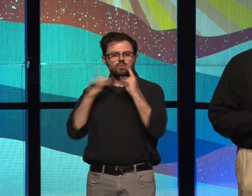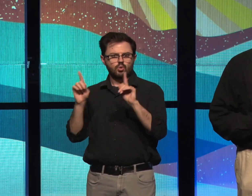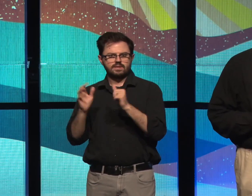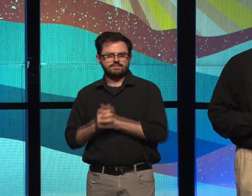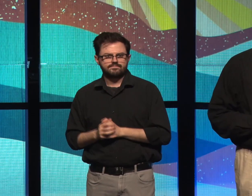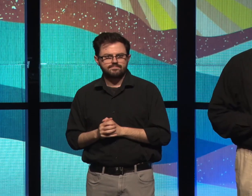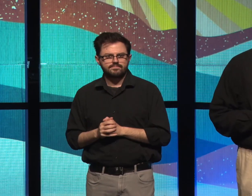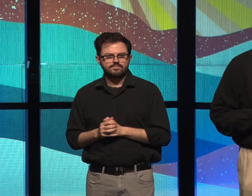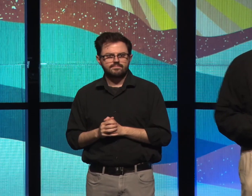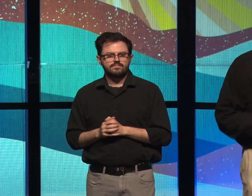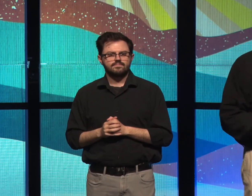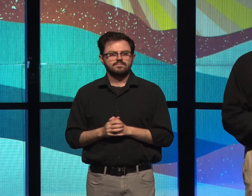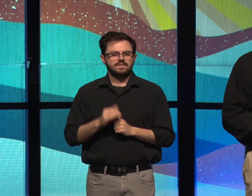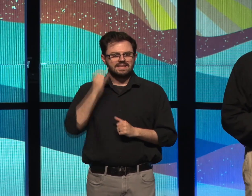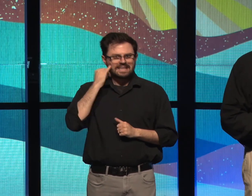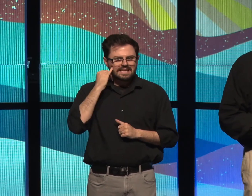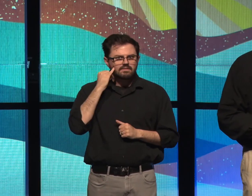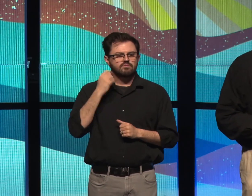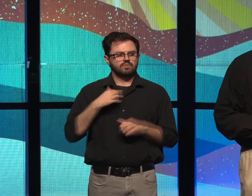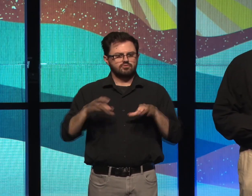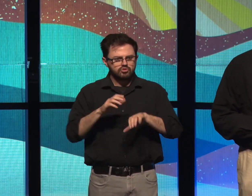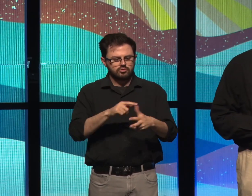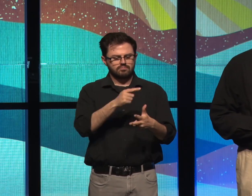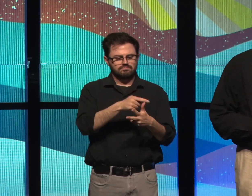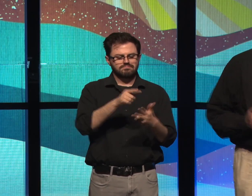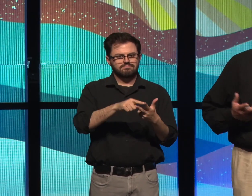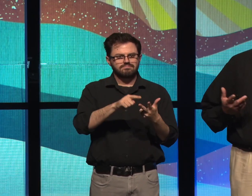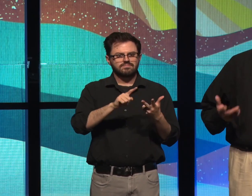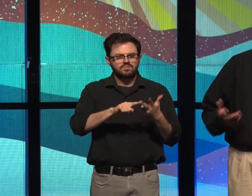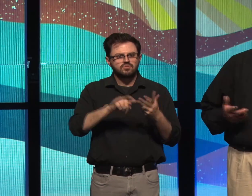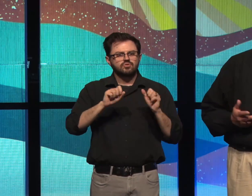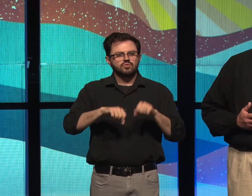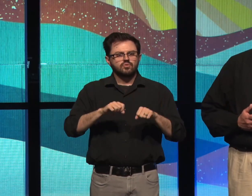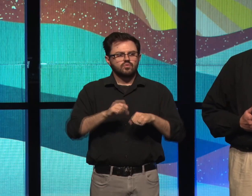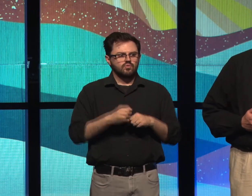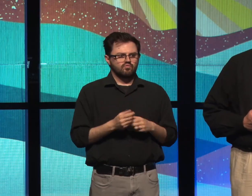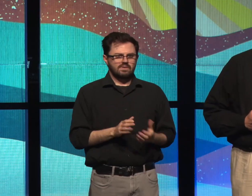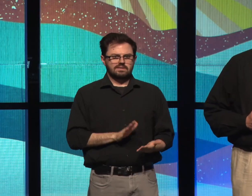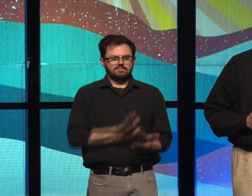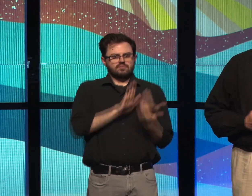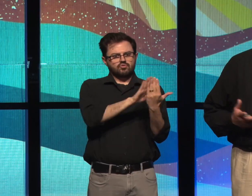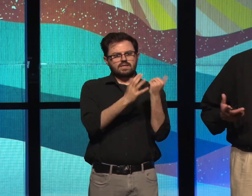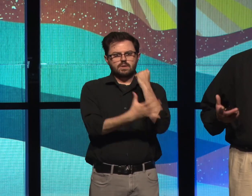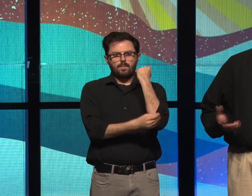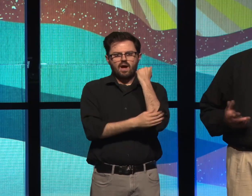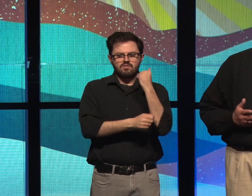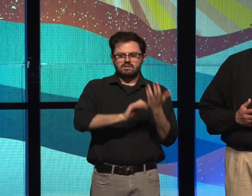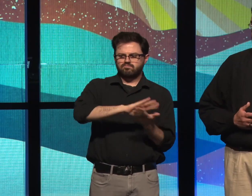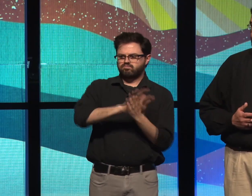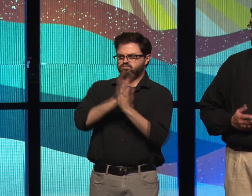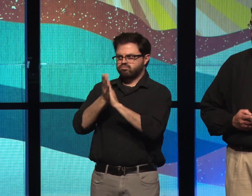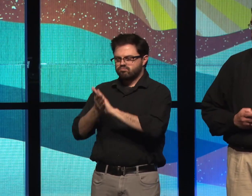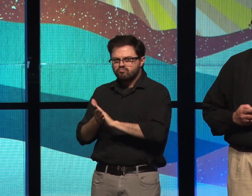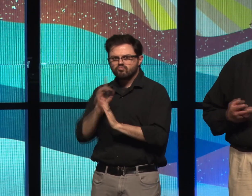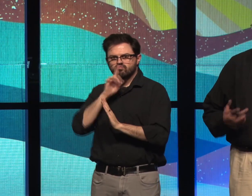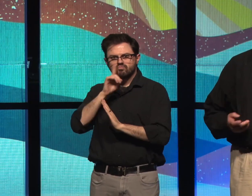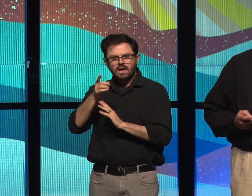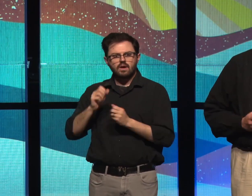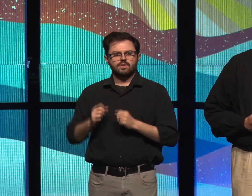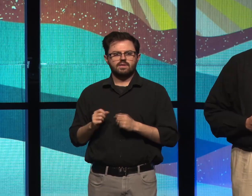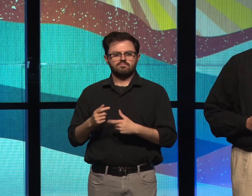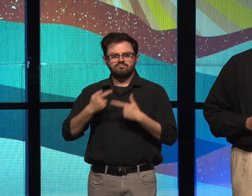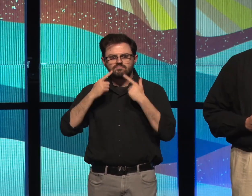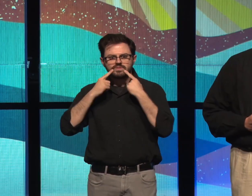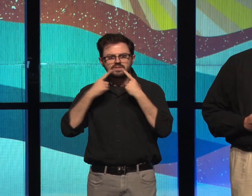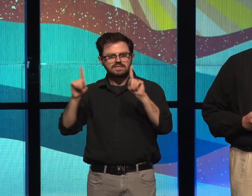steps can move us from the unacceptable truth of poverty to a reality of flourishment. We can get closer to the vision of